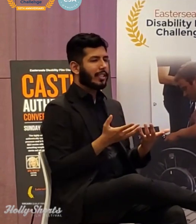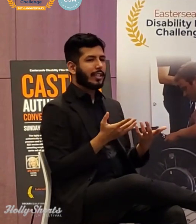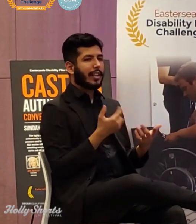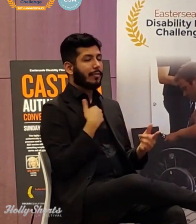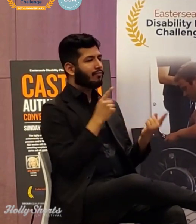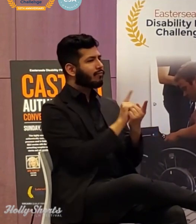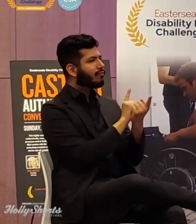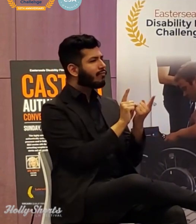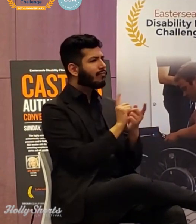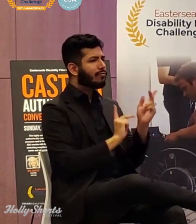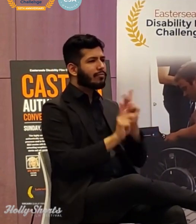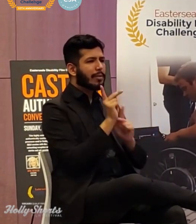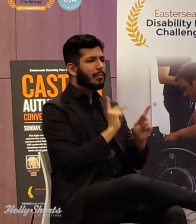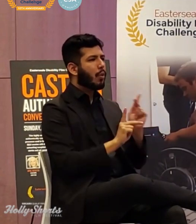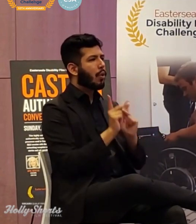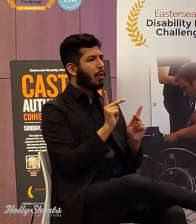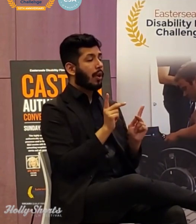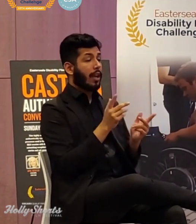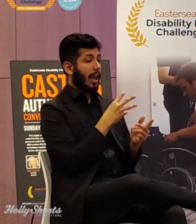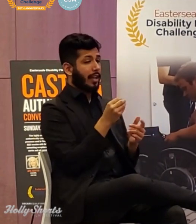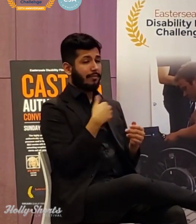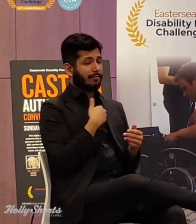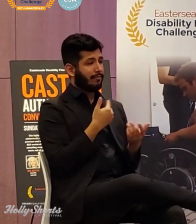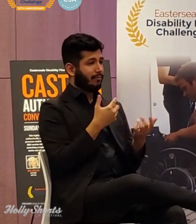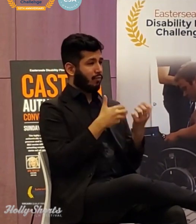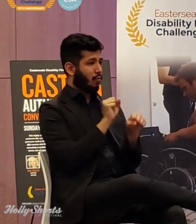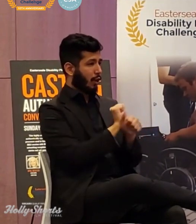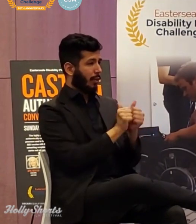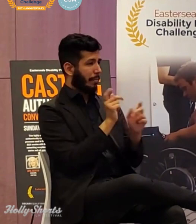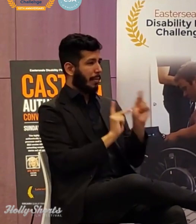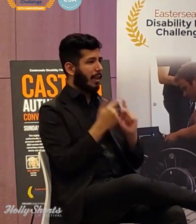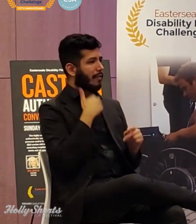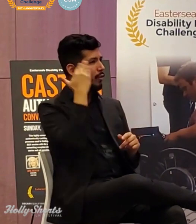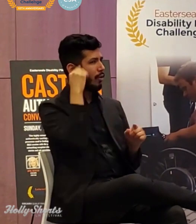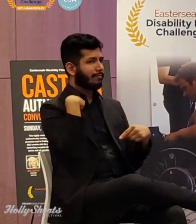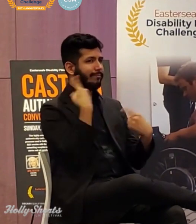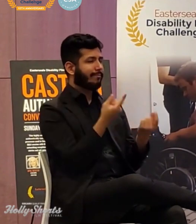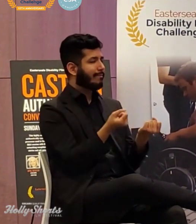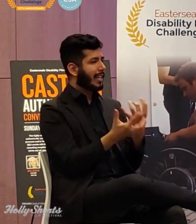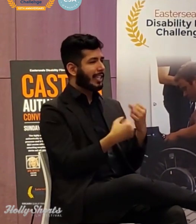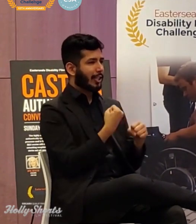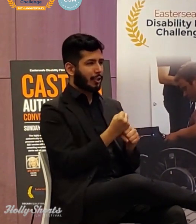people in the room that I've known for years because I've worked with them.